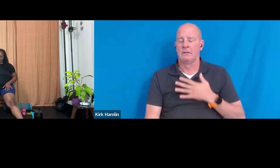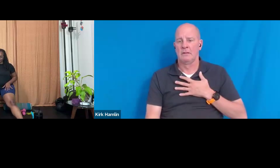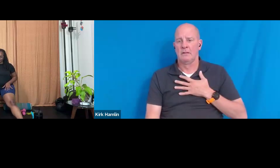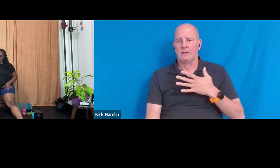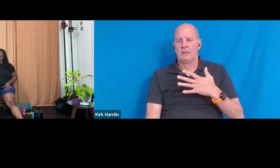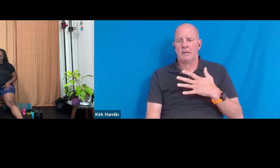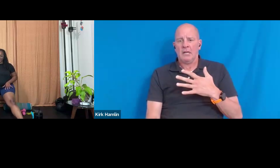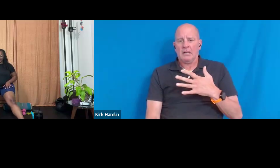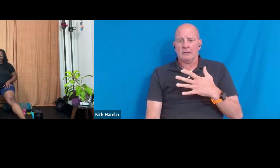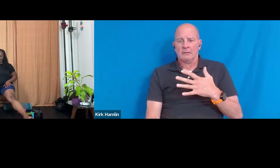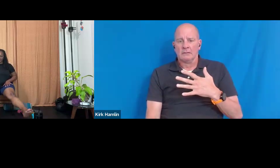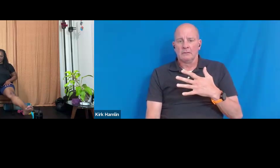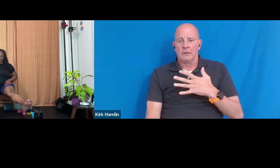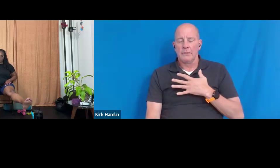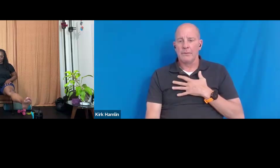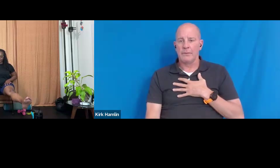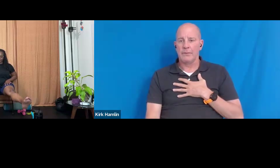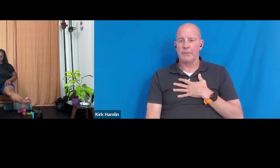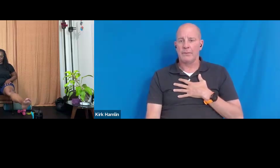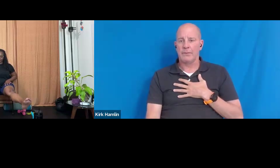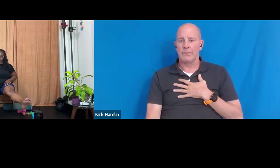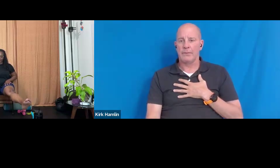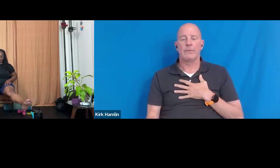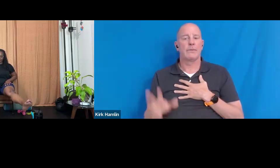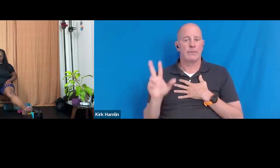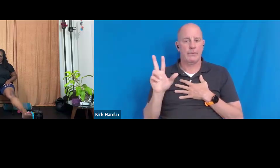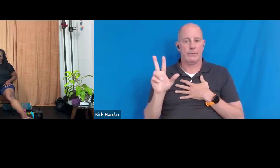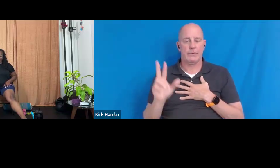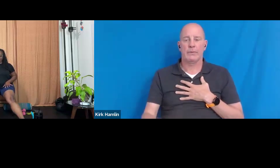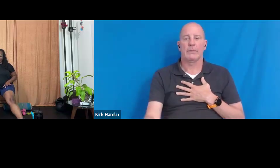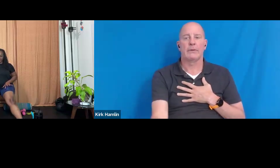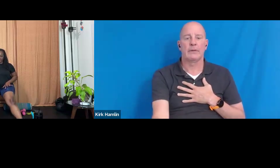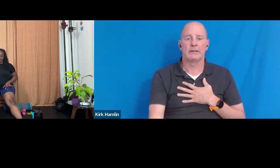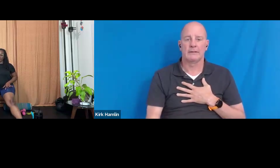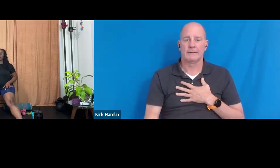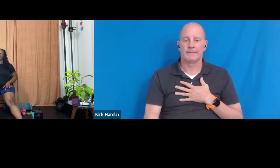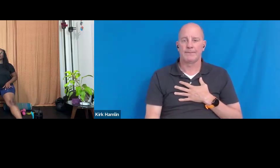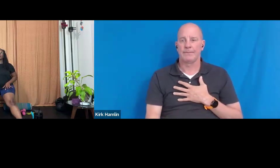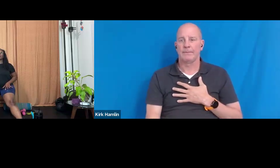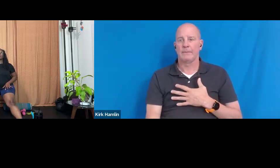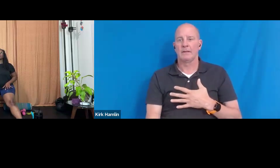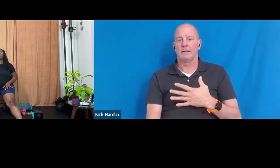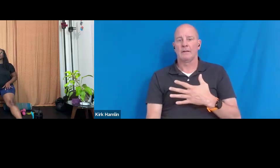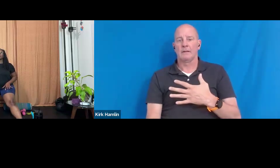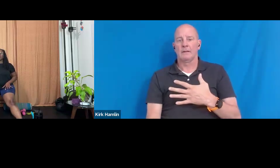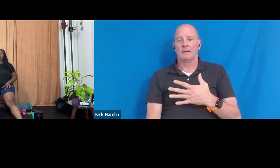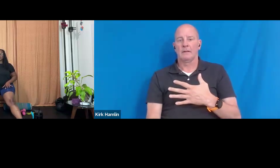in, exhale, lift. That's three. Breathe